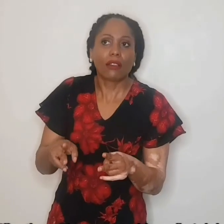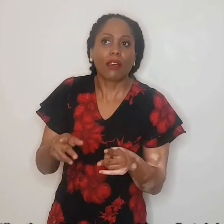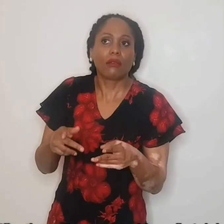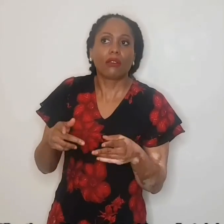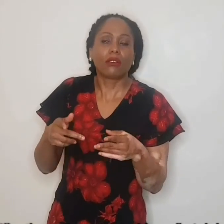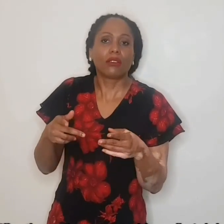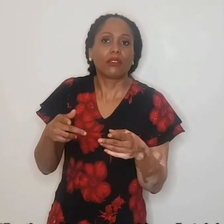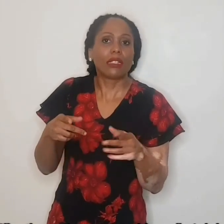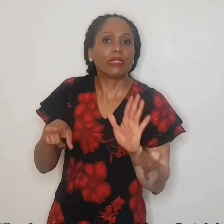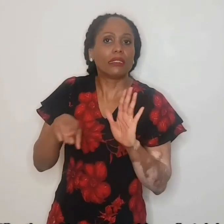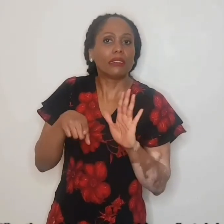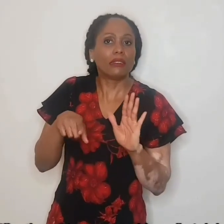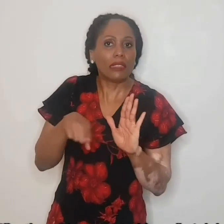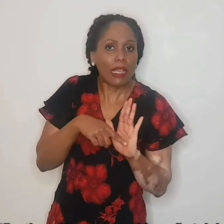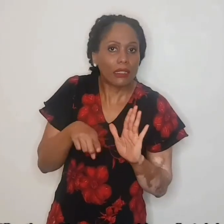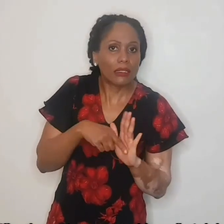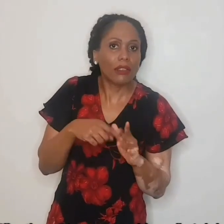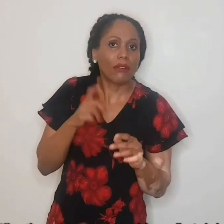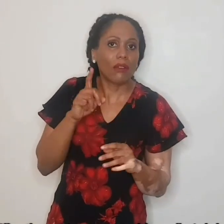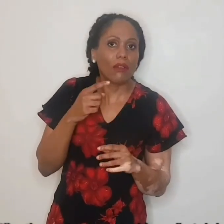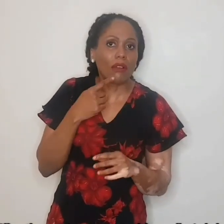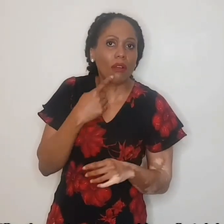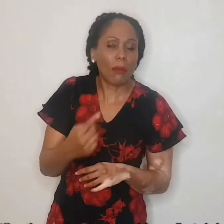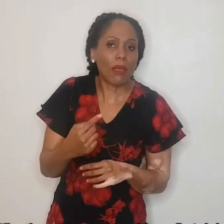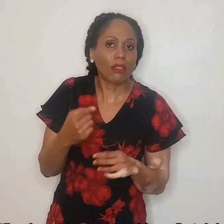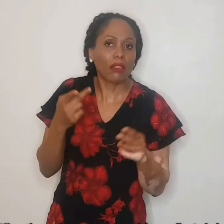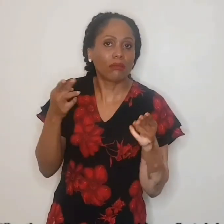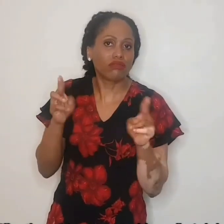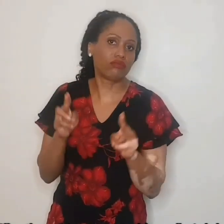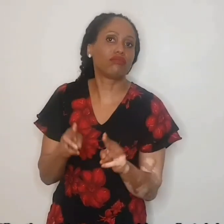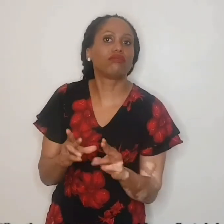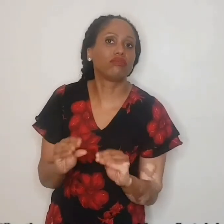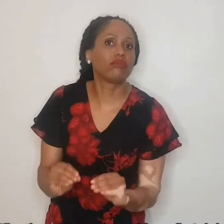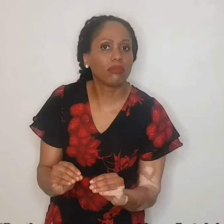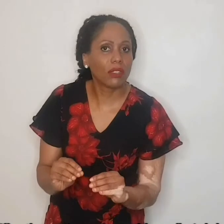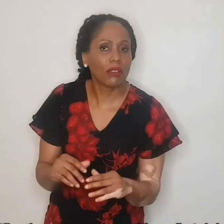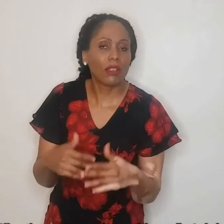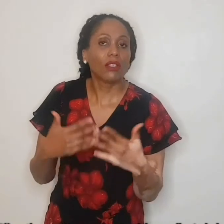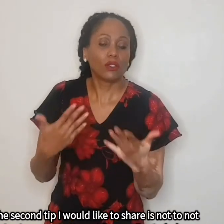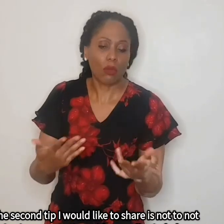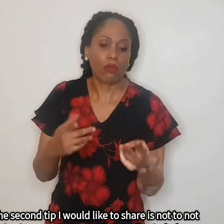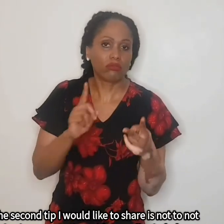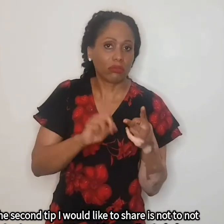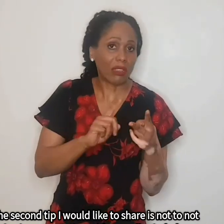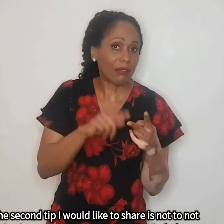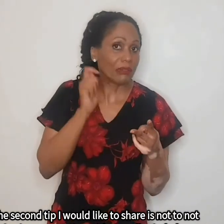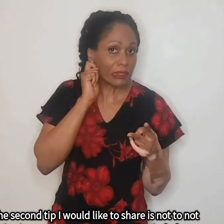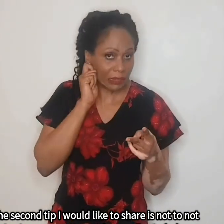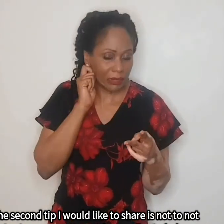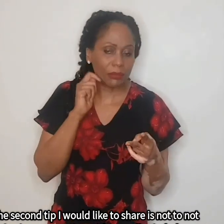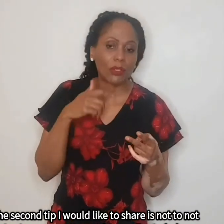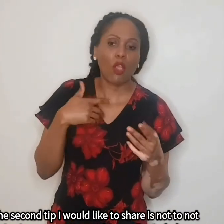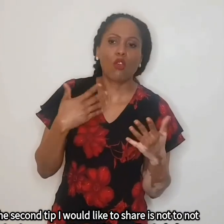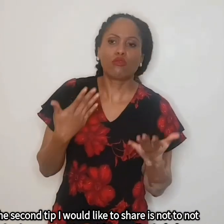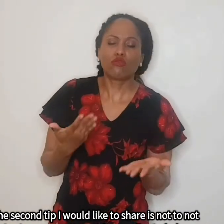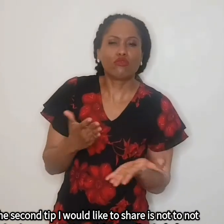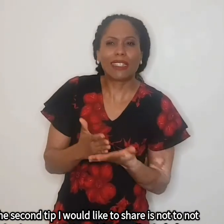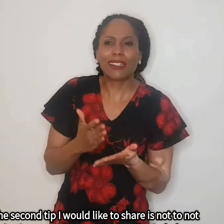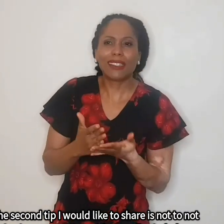help diffuse the negative comments of the small minded person. The second tip I would like to share is